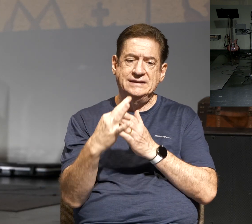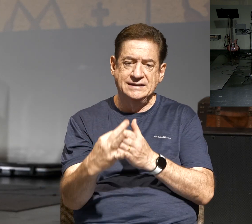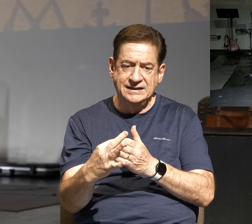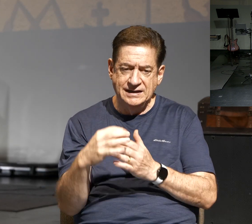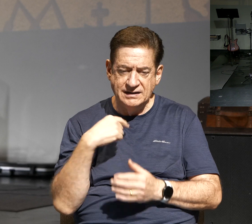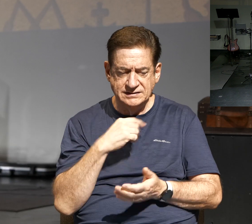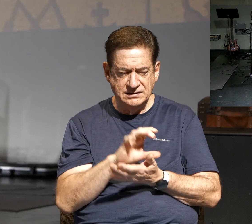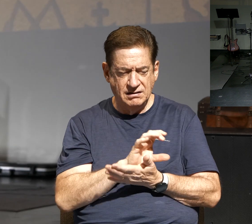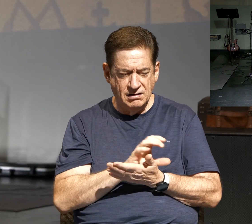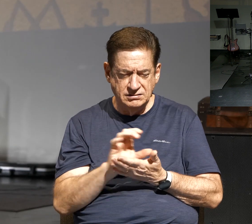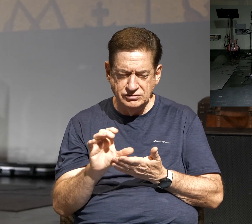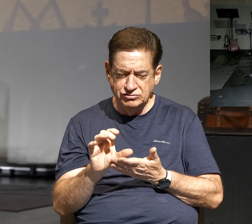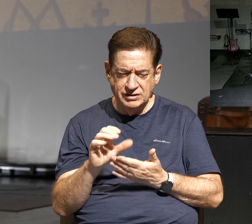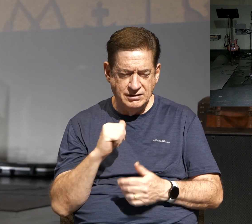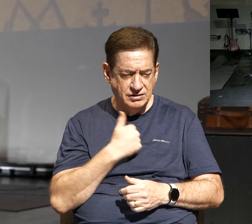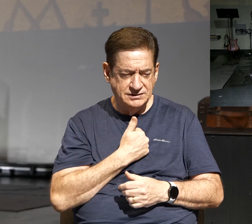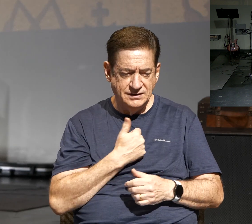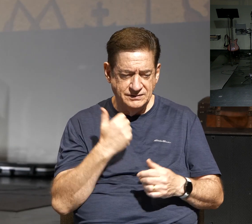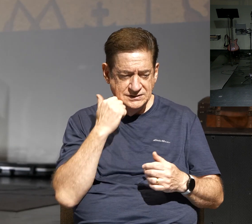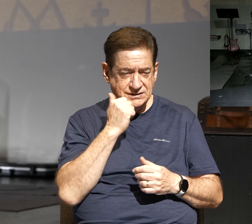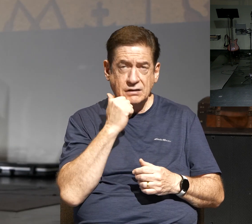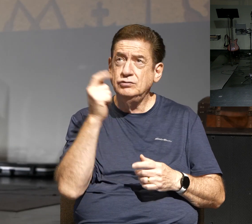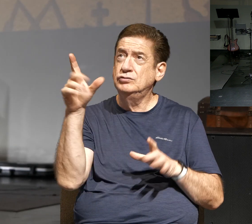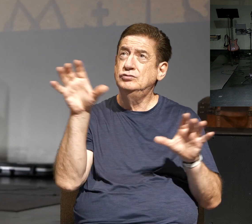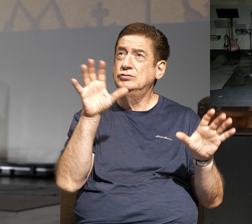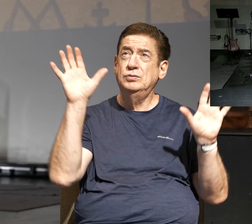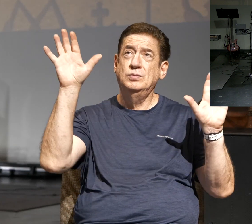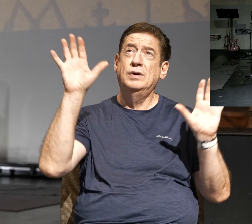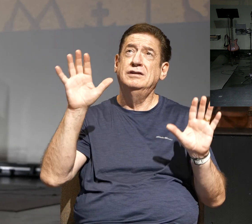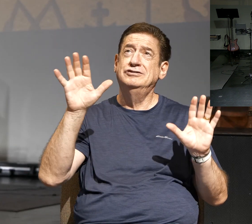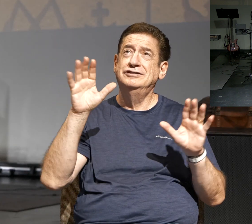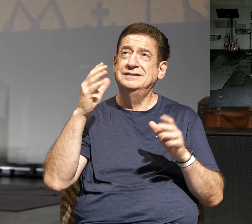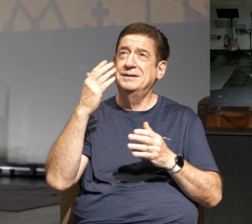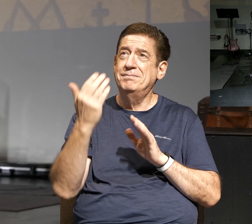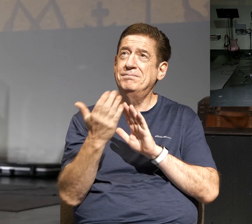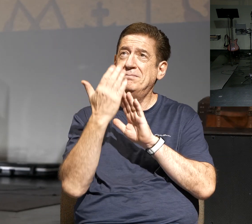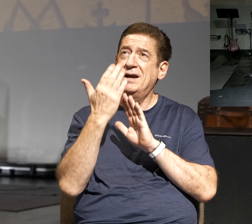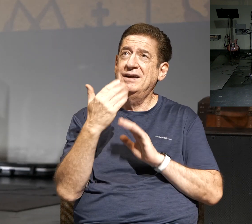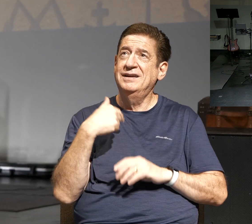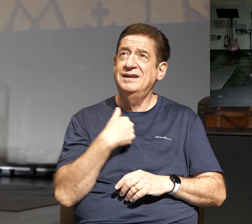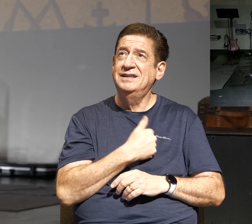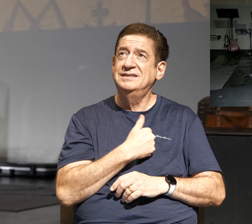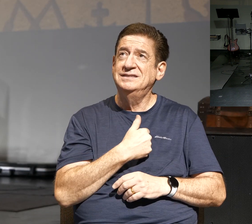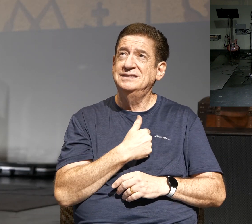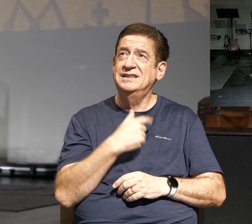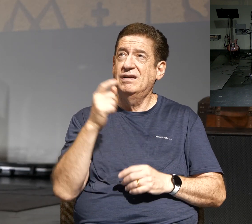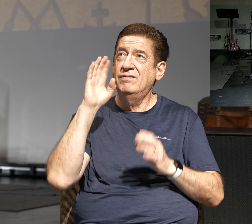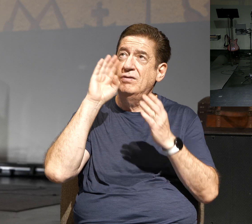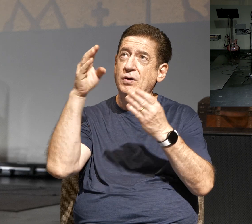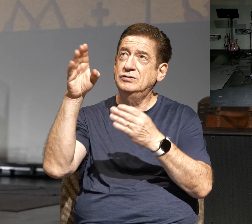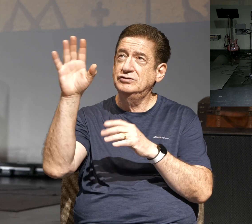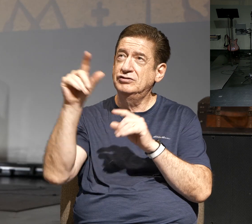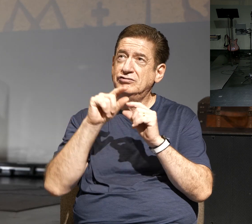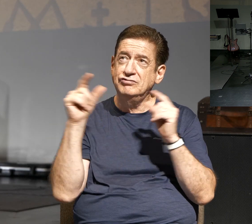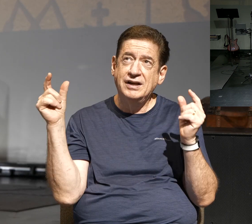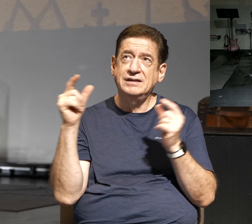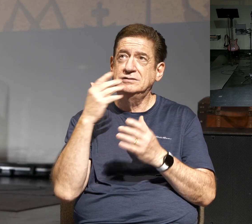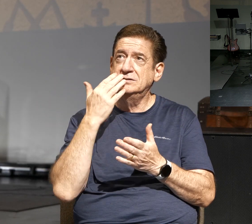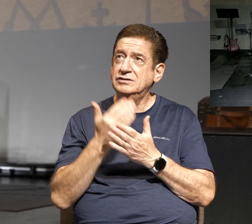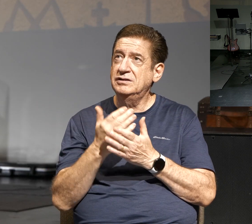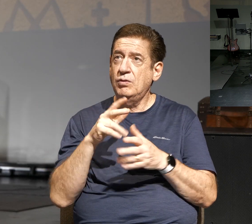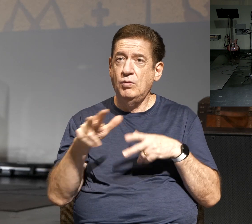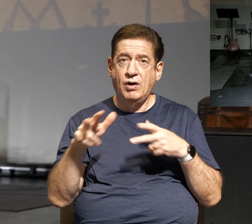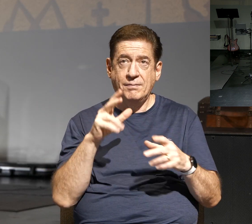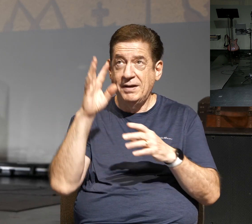consecrating ourselves daily so that you can do wonders among us, focusing on your greatness and goodness, walking by faith and not